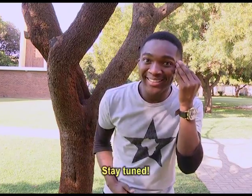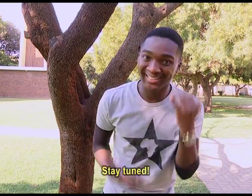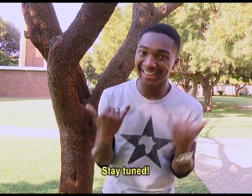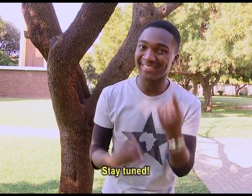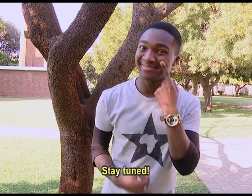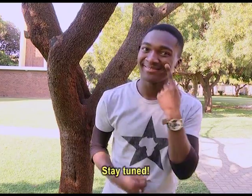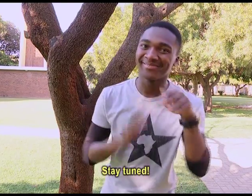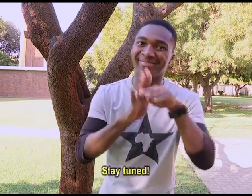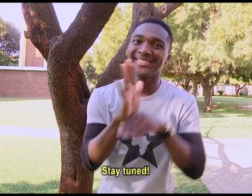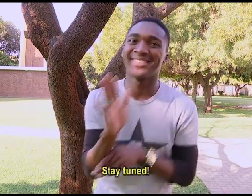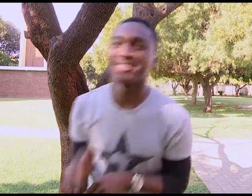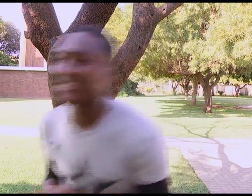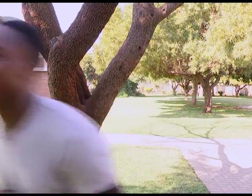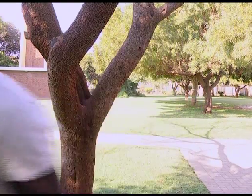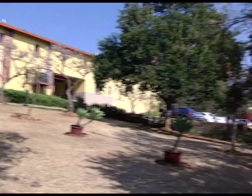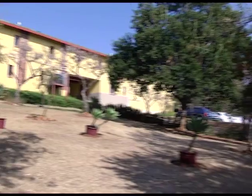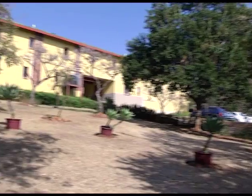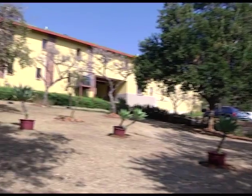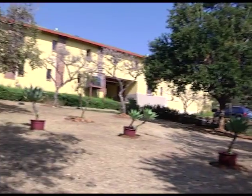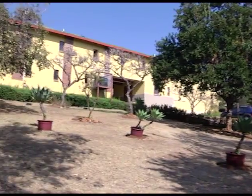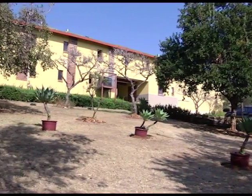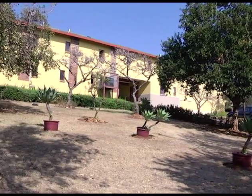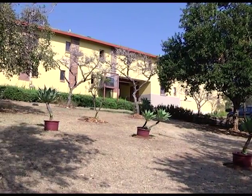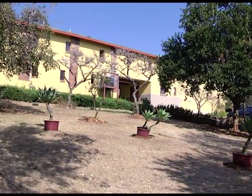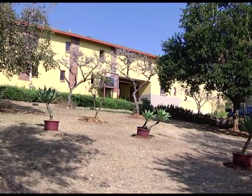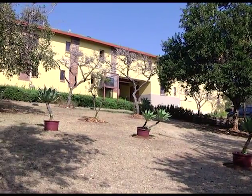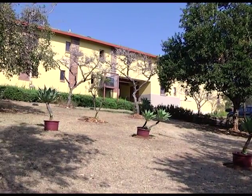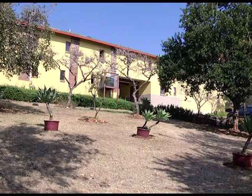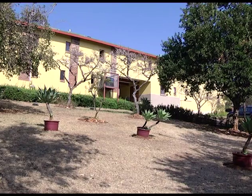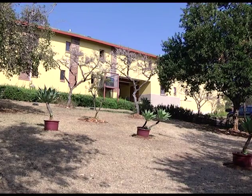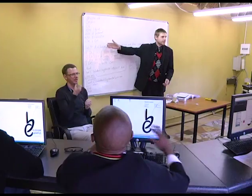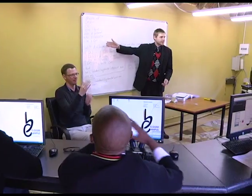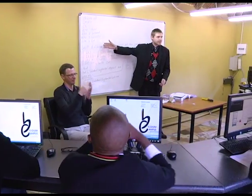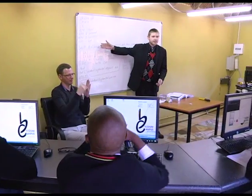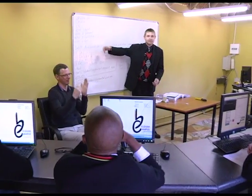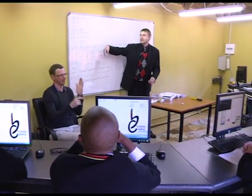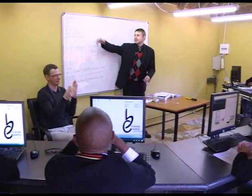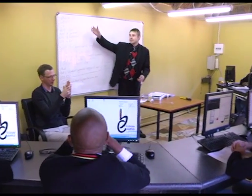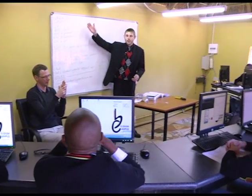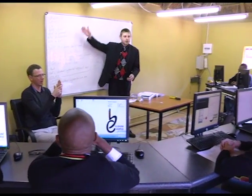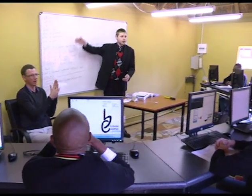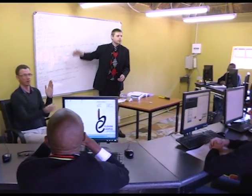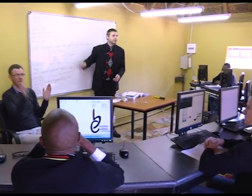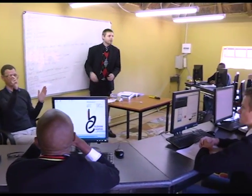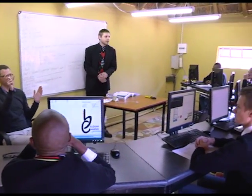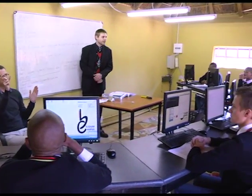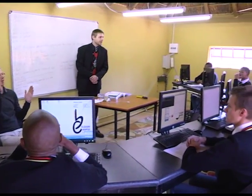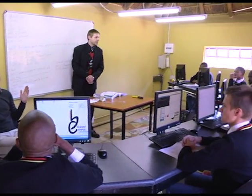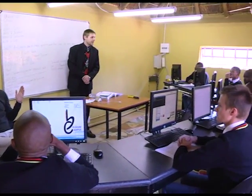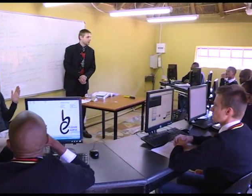Stay tuned. When you display on the screen that there's no code involved,